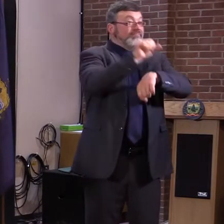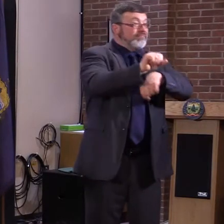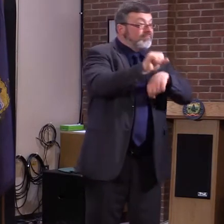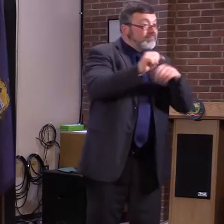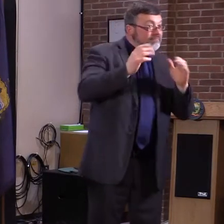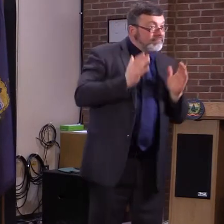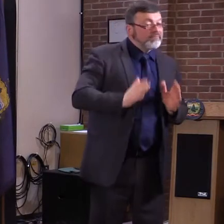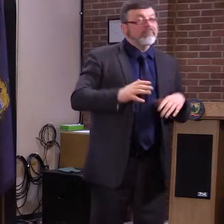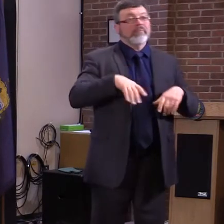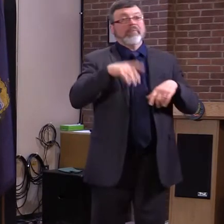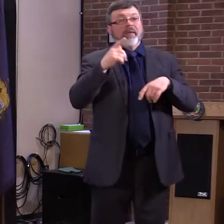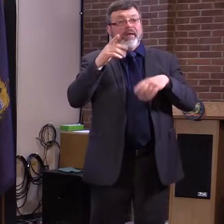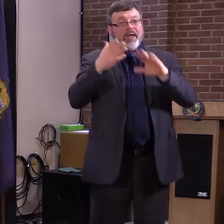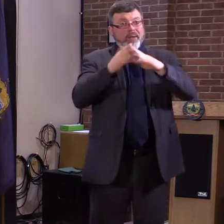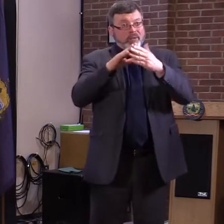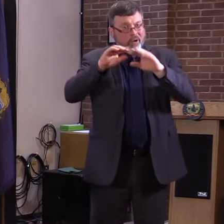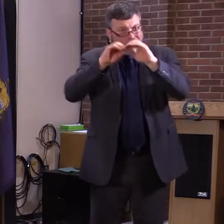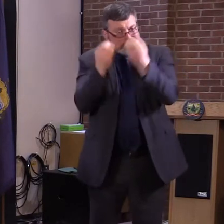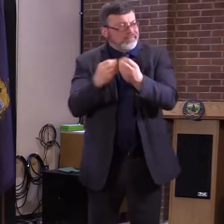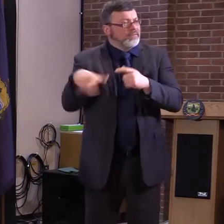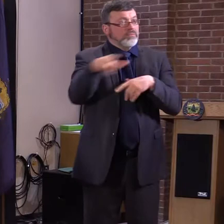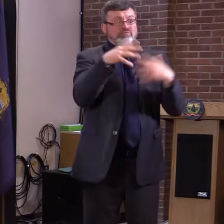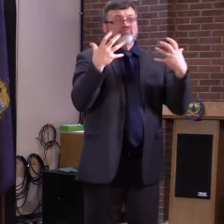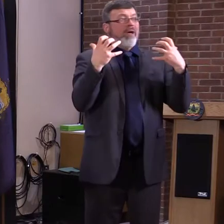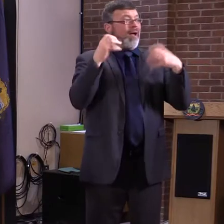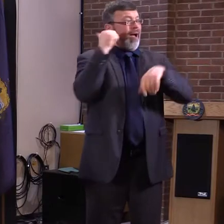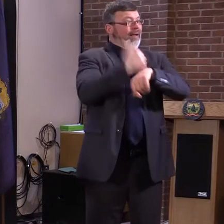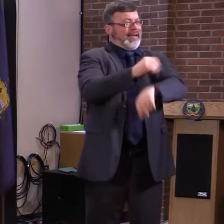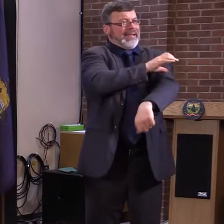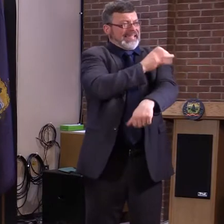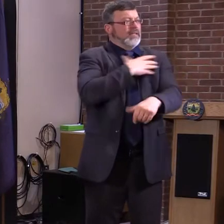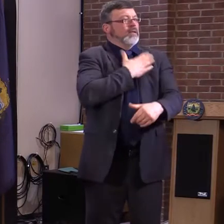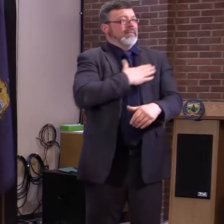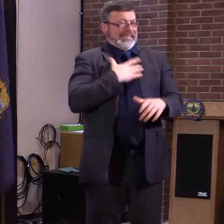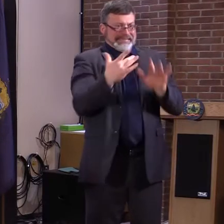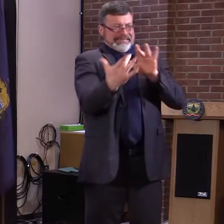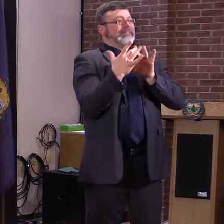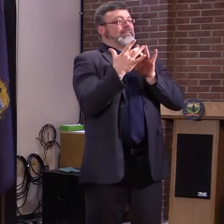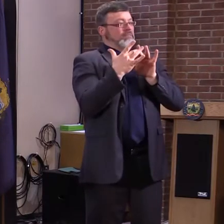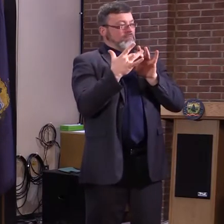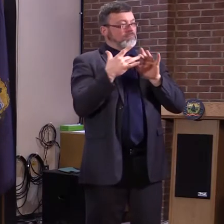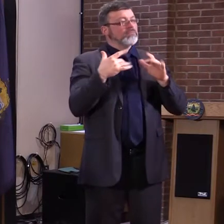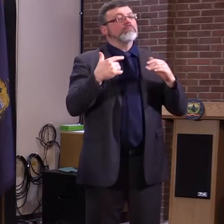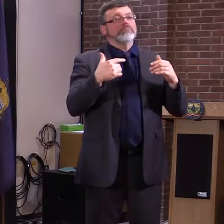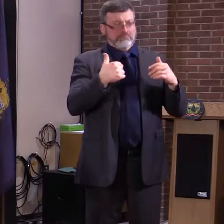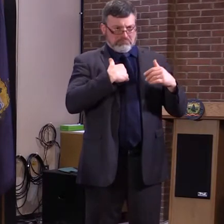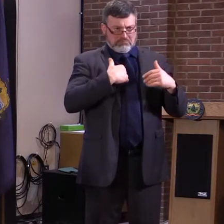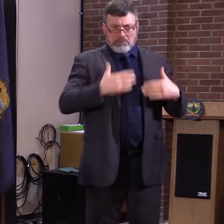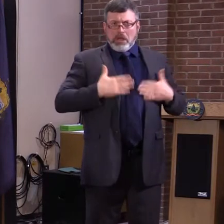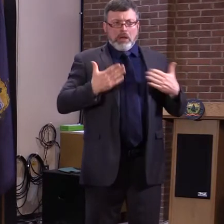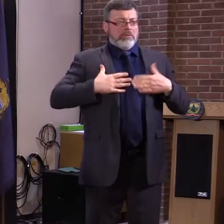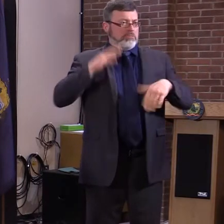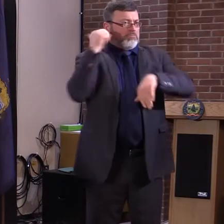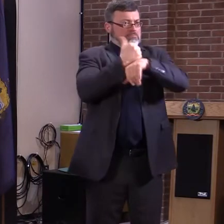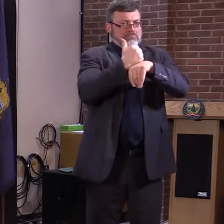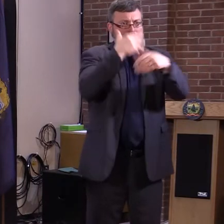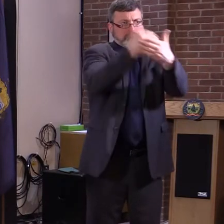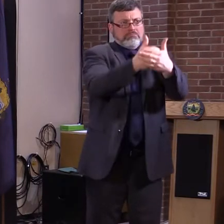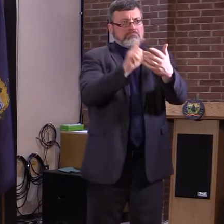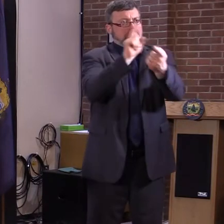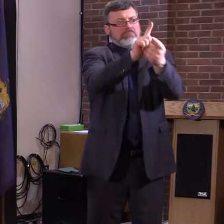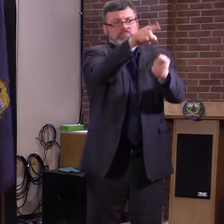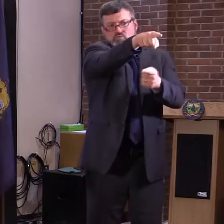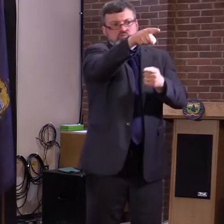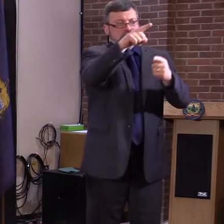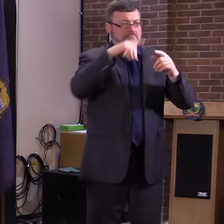efforts. Reach out and we'll come to you so that you can host a clinic for your clients, for your staff, or for your